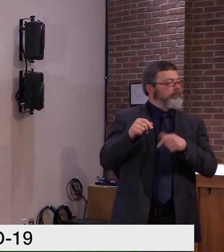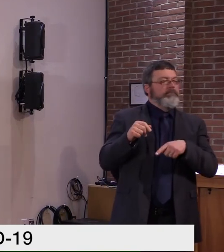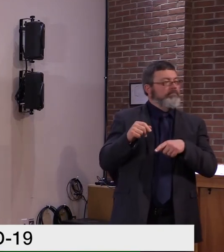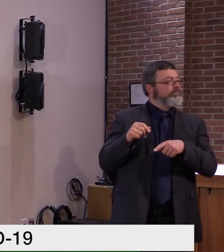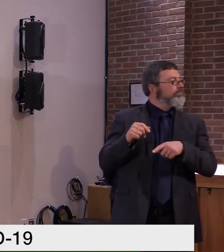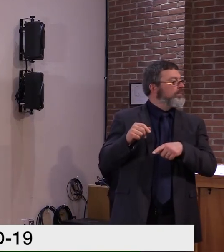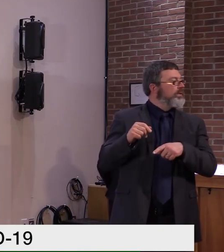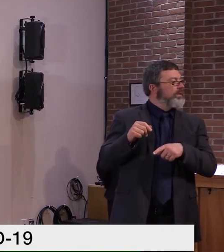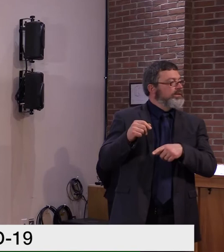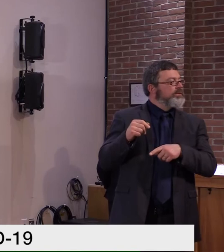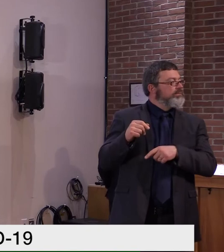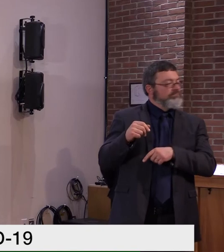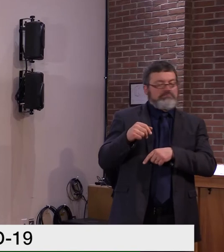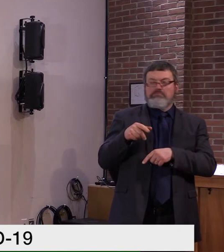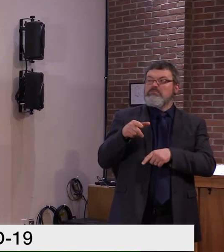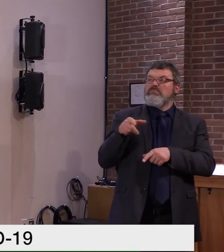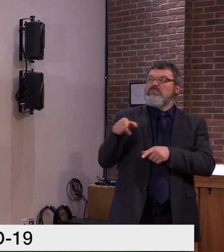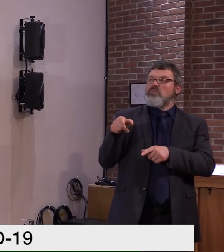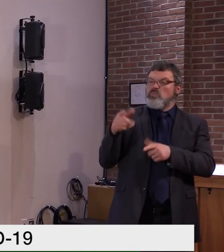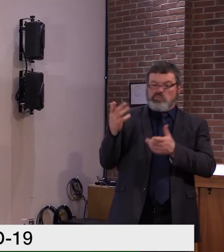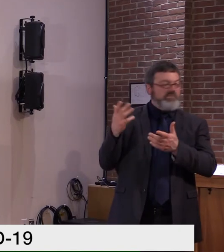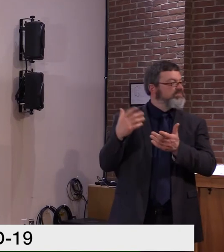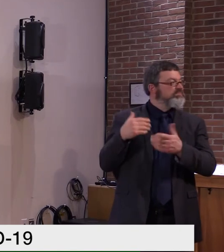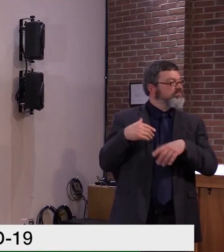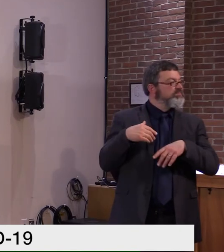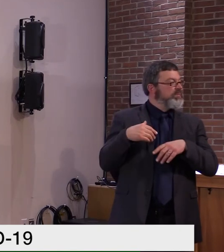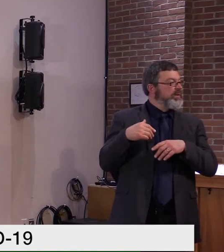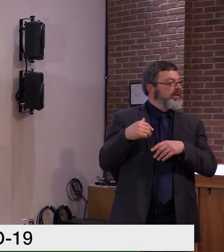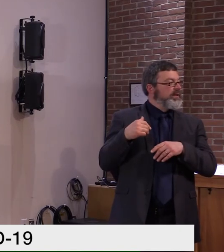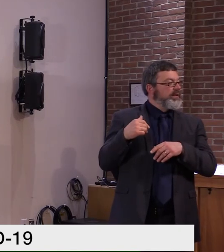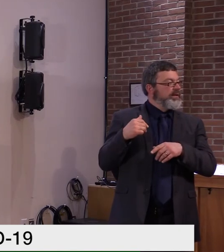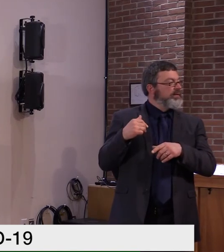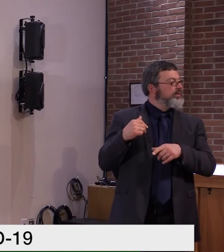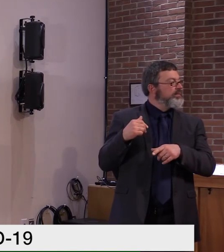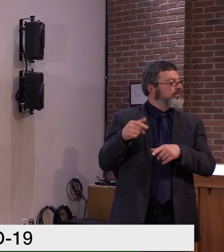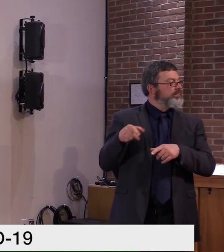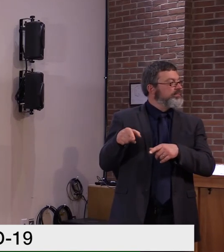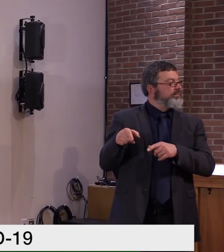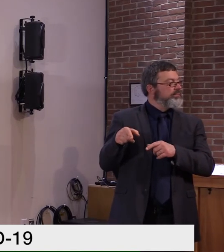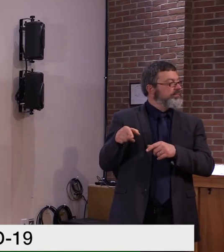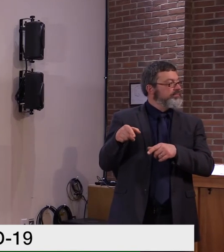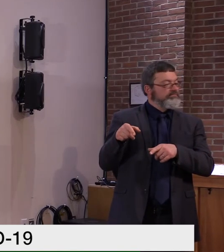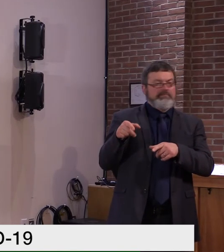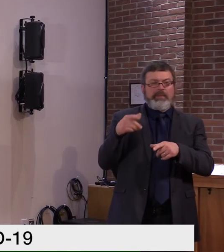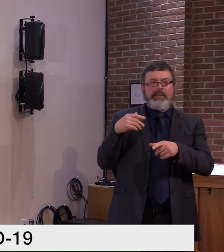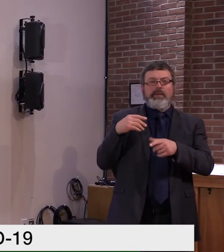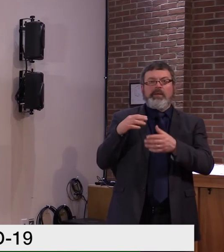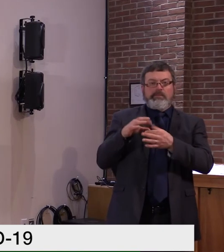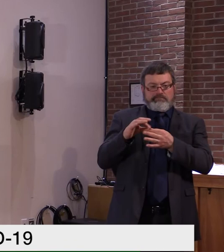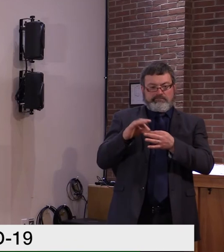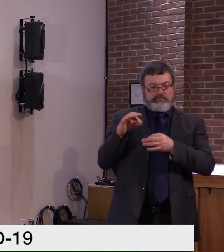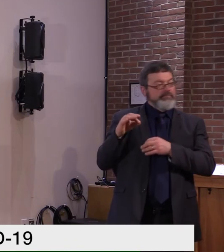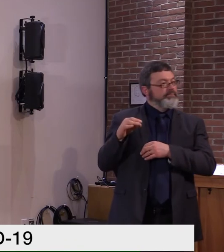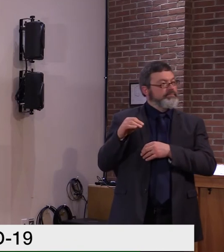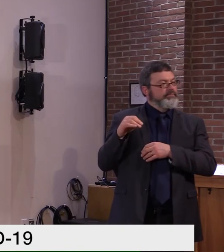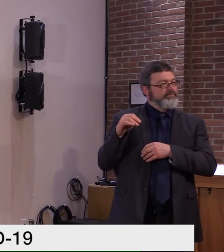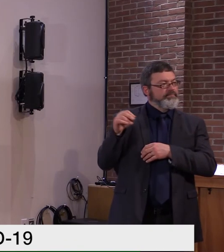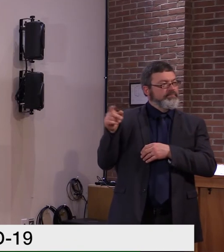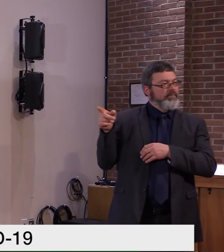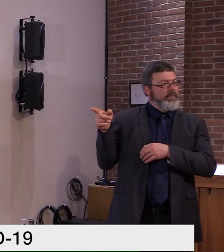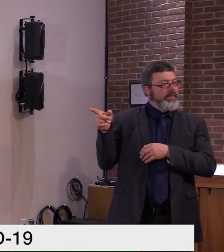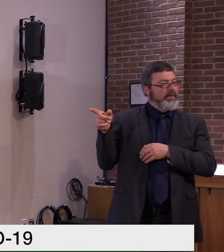you. I'm still here. Dr. Levine, I'm sure you're aware of the IRIS-CERT alert that went out and